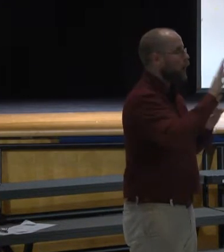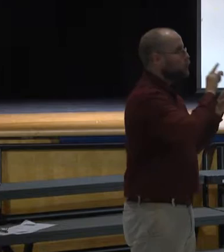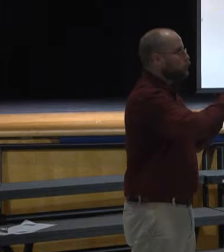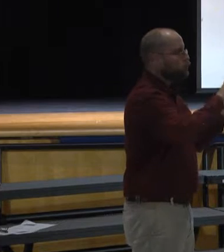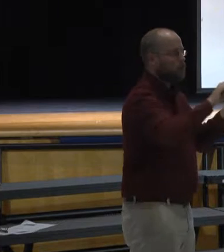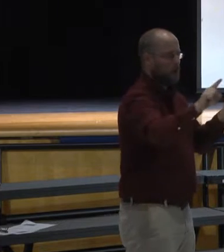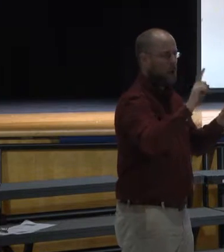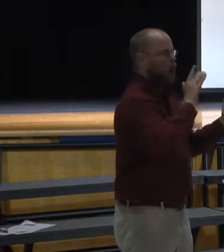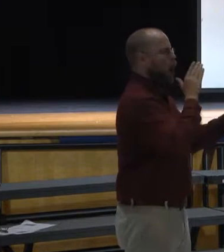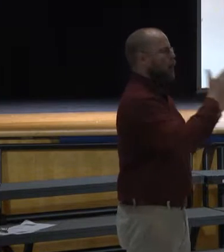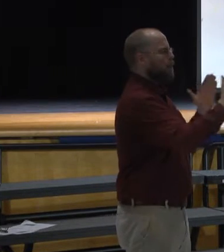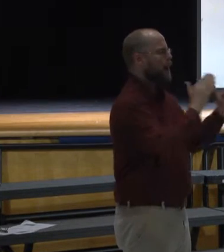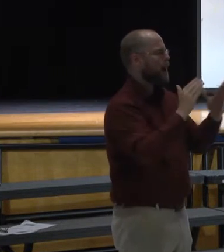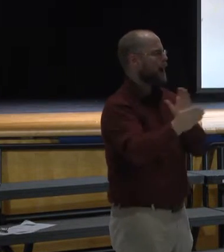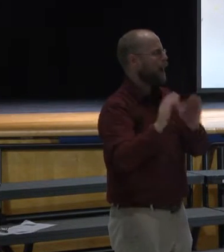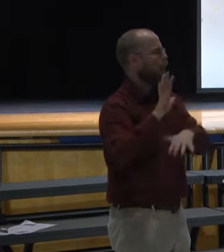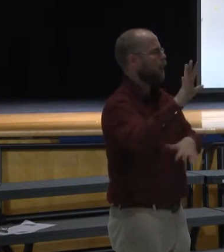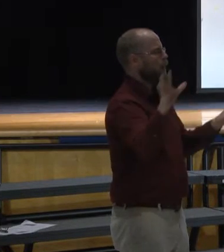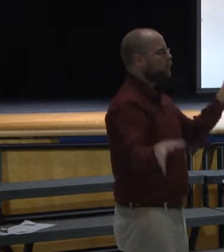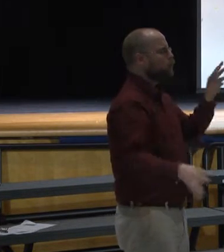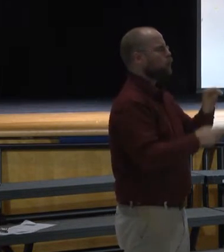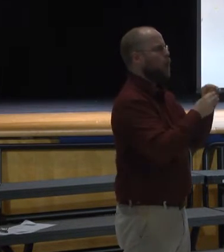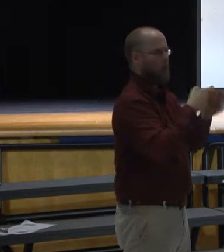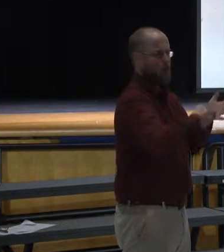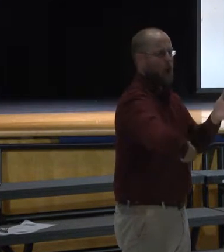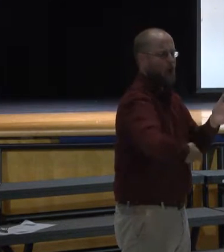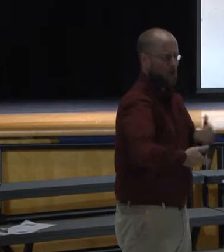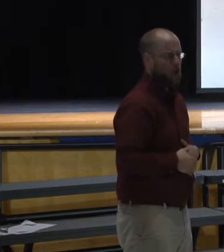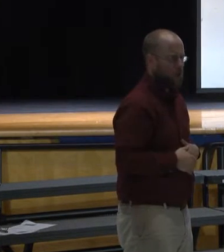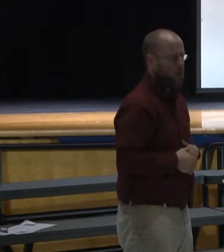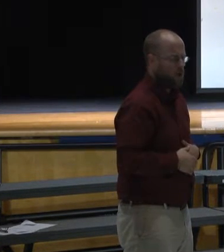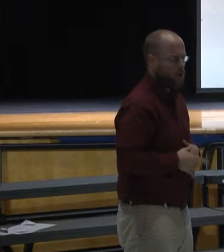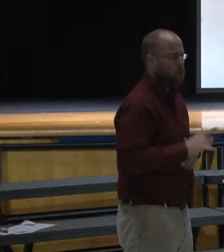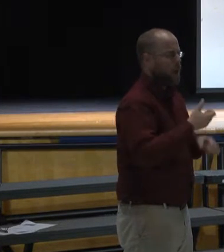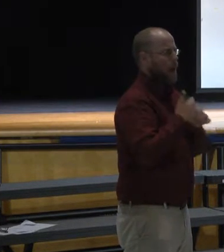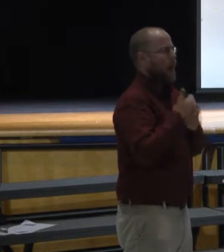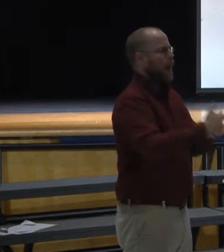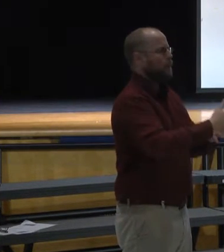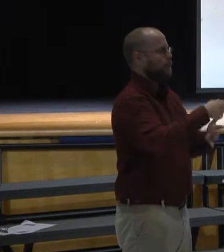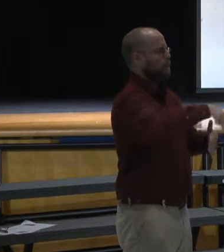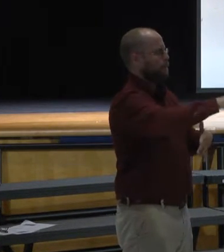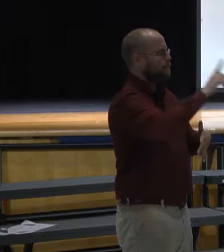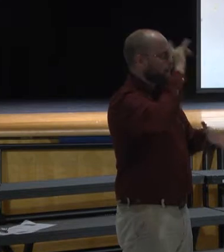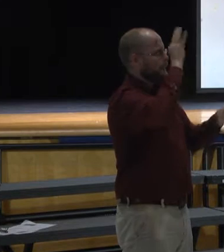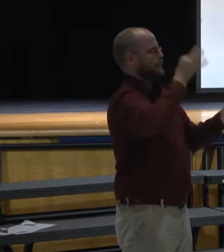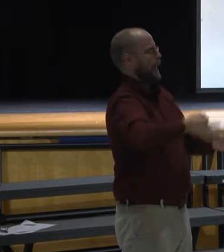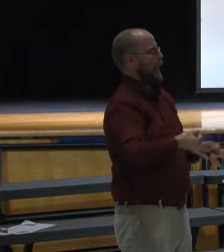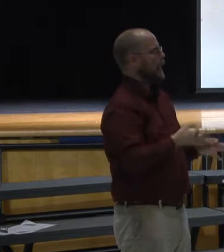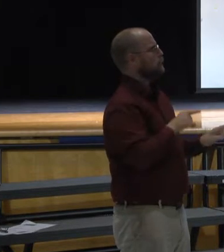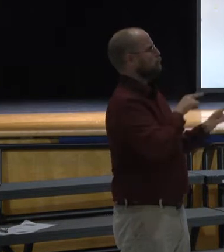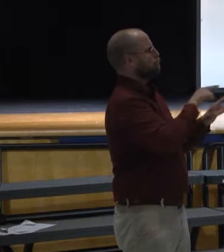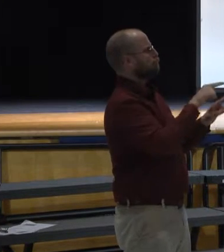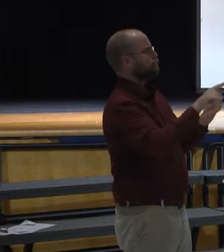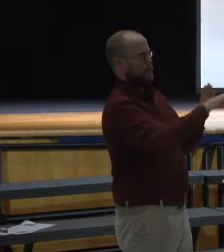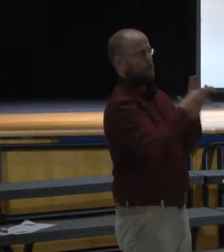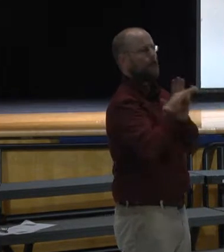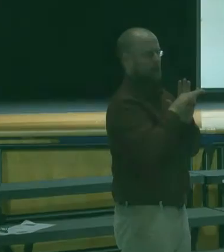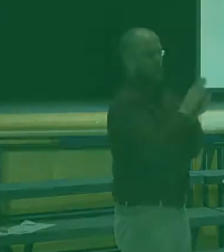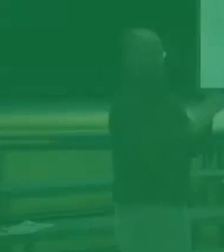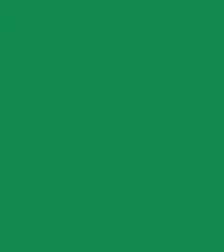total cost, the net cost, and things that help you make decisions on what you have to pay and to make a final decision on a